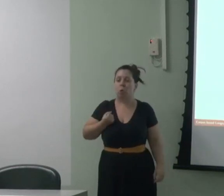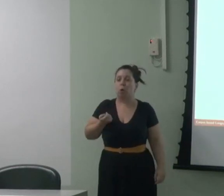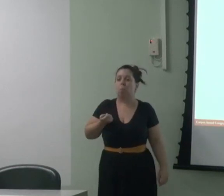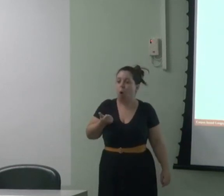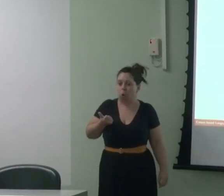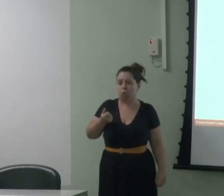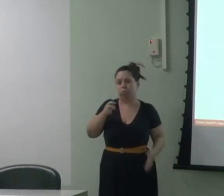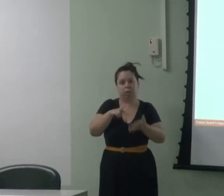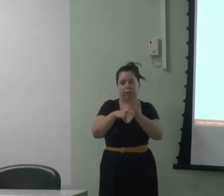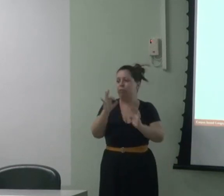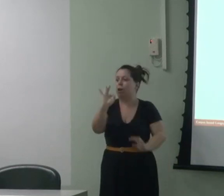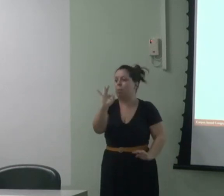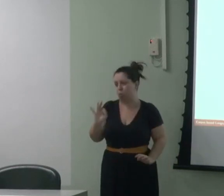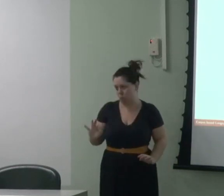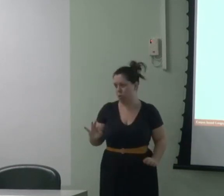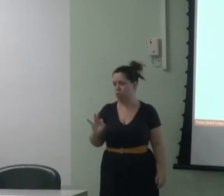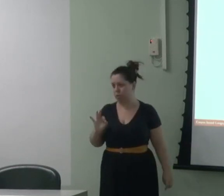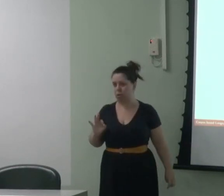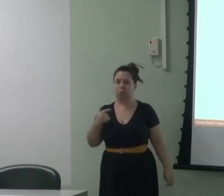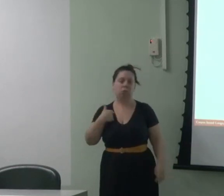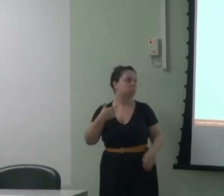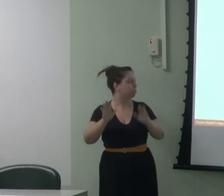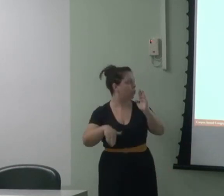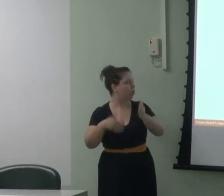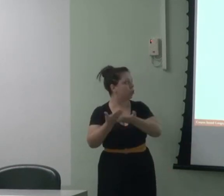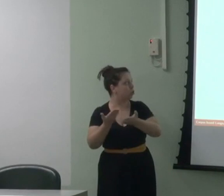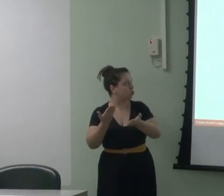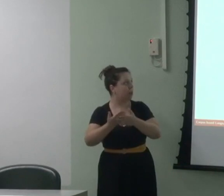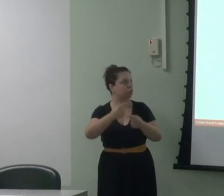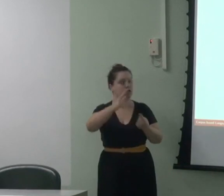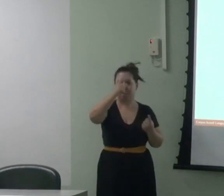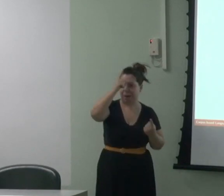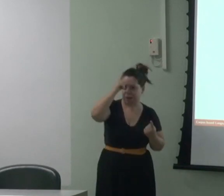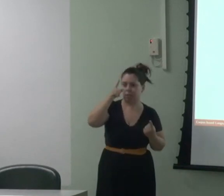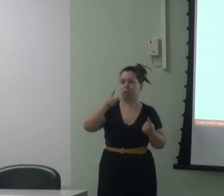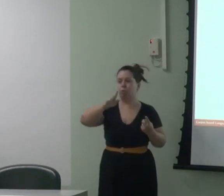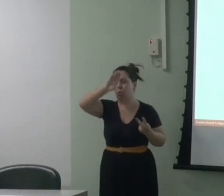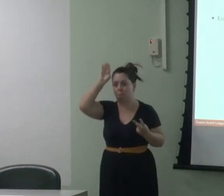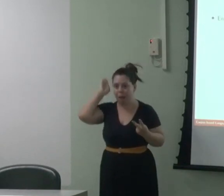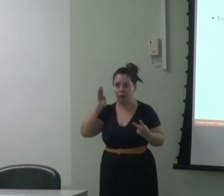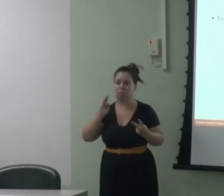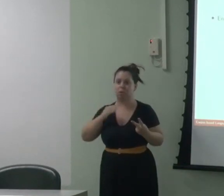some of the Slavic and Germanic and Romance tree banks are very large.